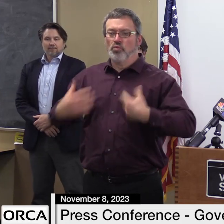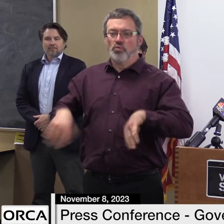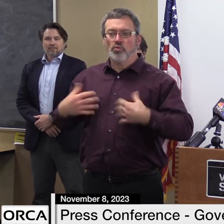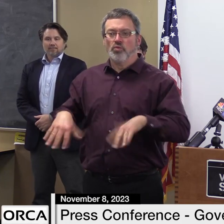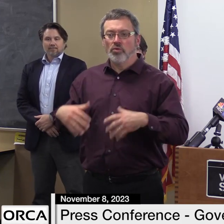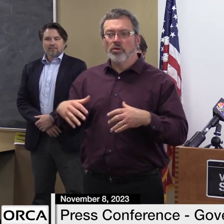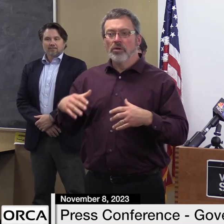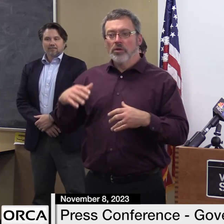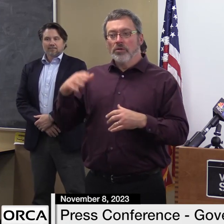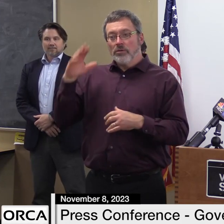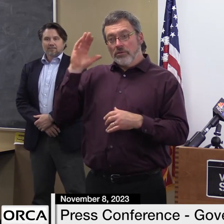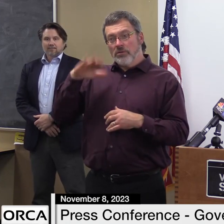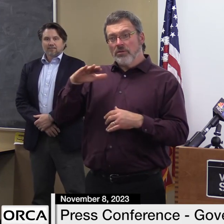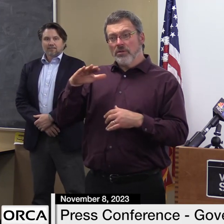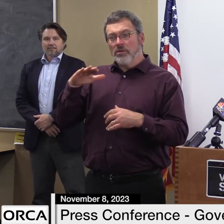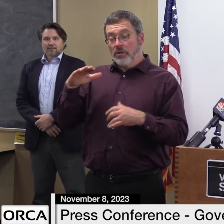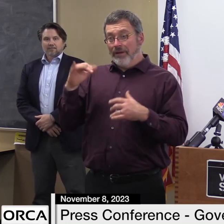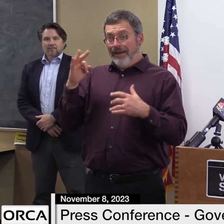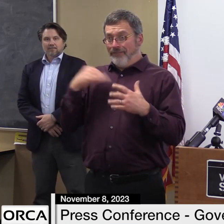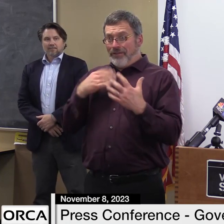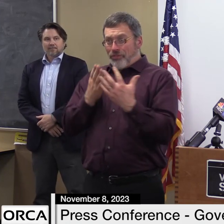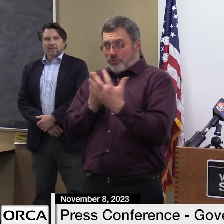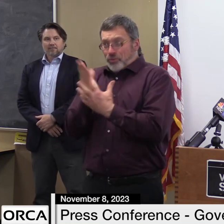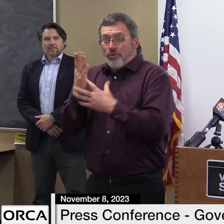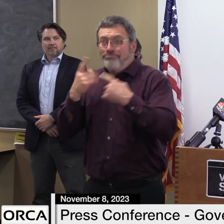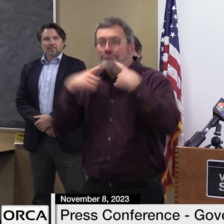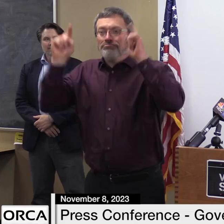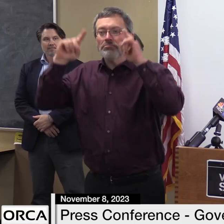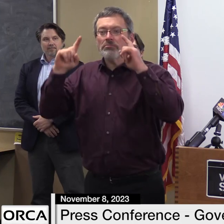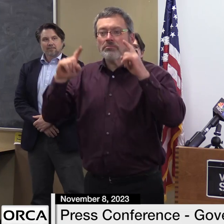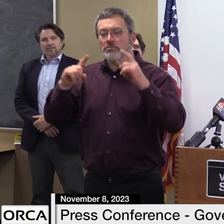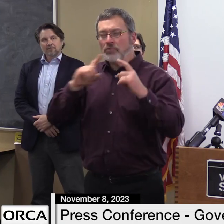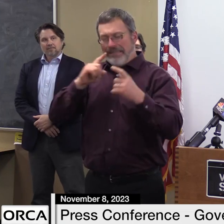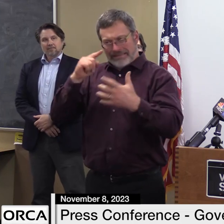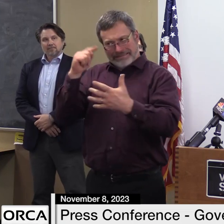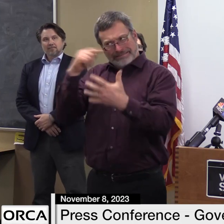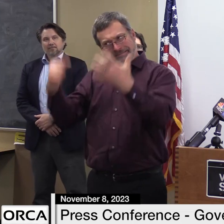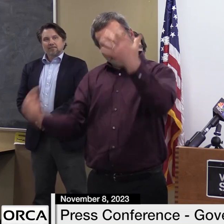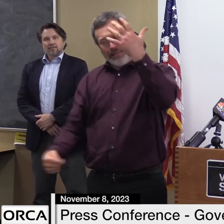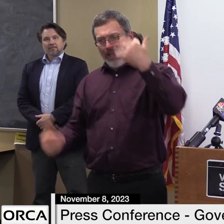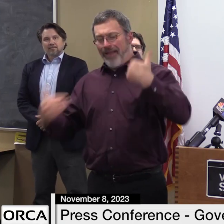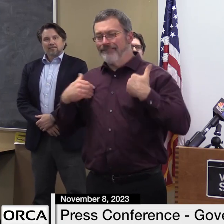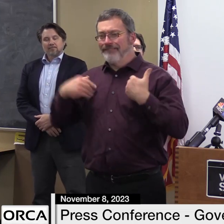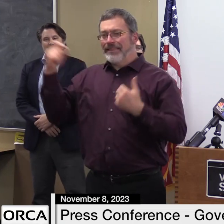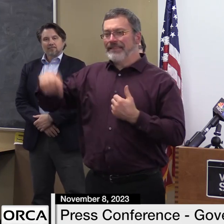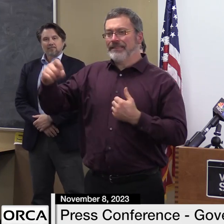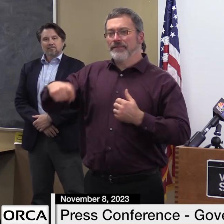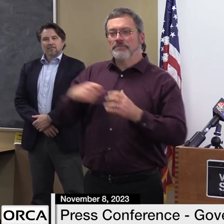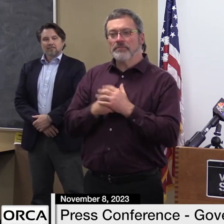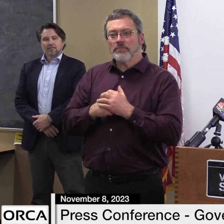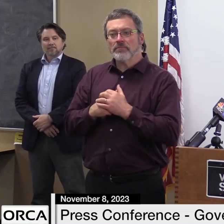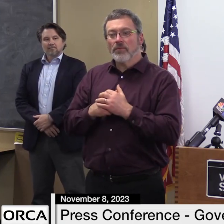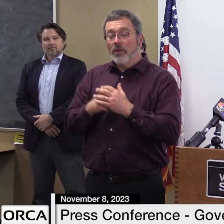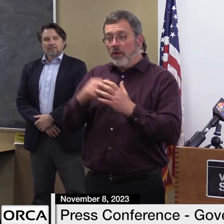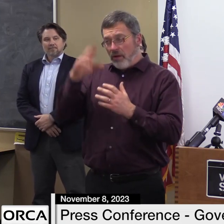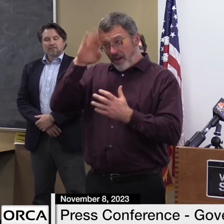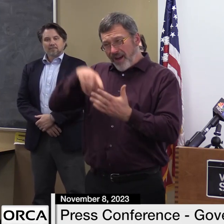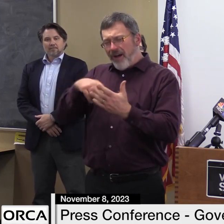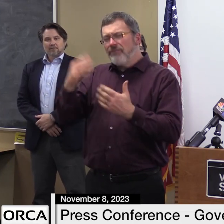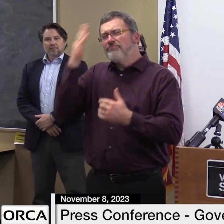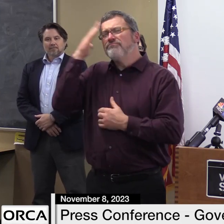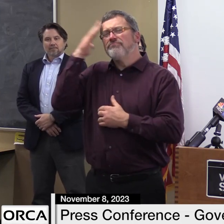it. This is not a new challenge, and we've made it a top priority since I first took office when we